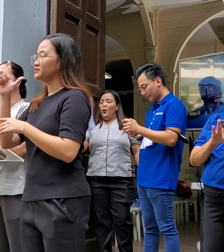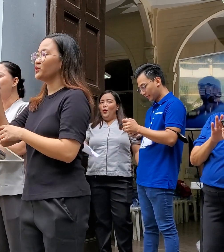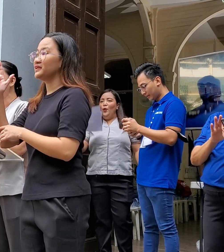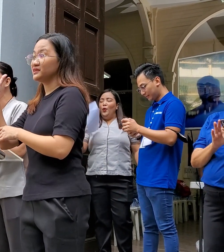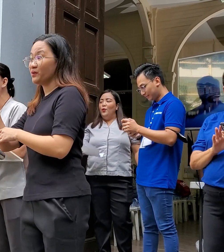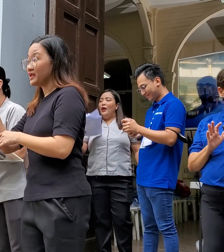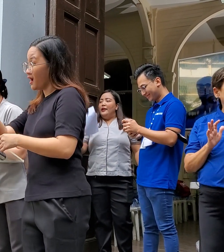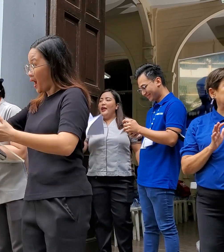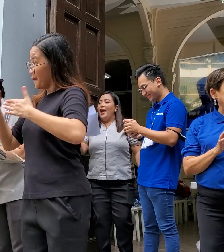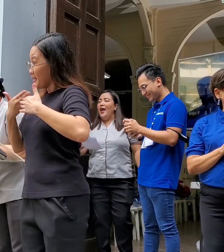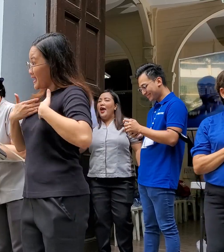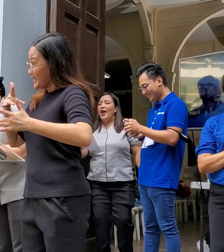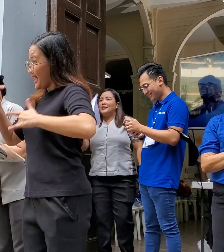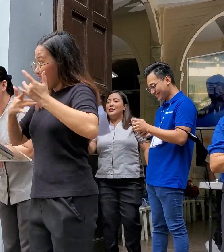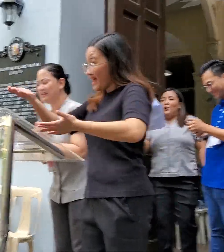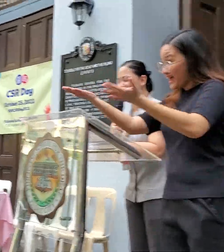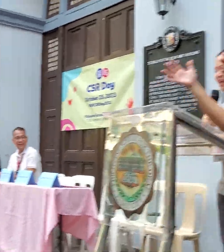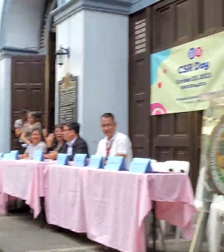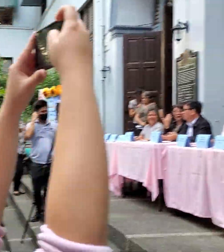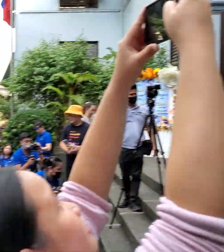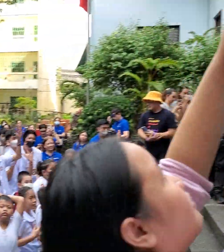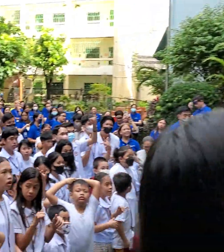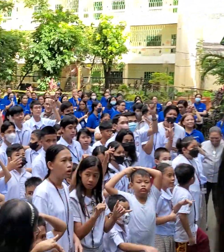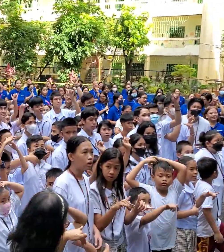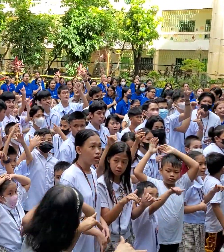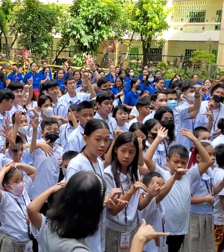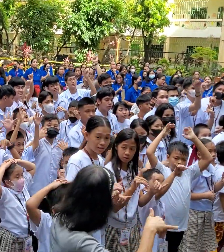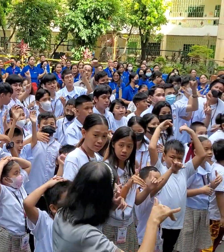2023. Are you happy, kids? Yes.